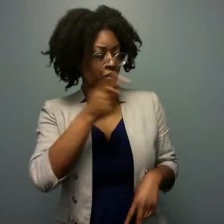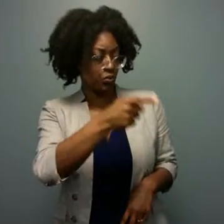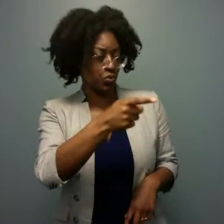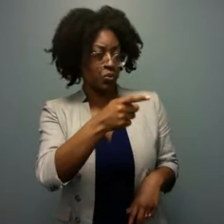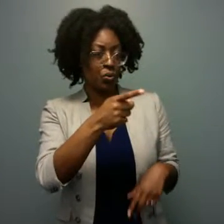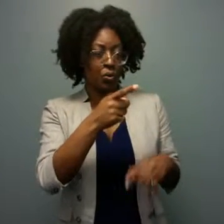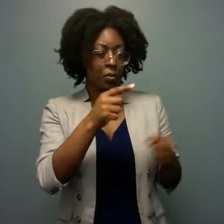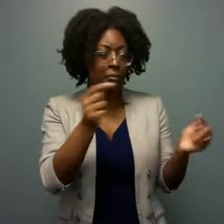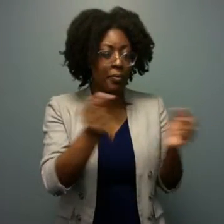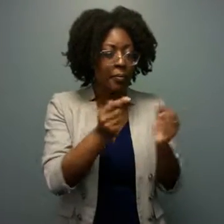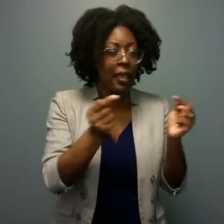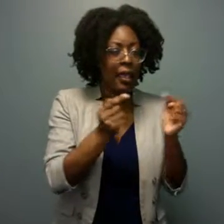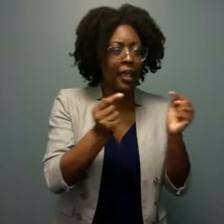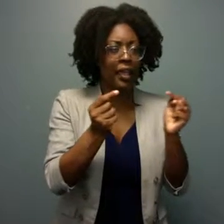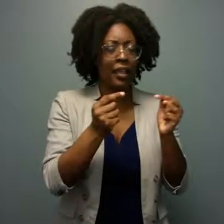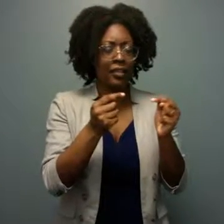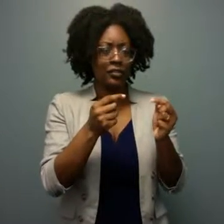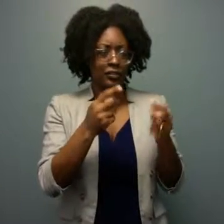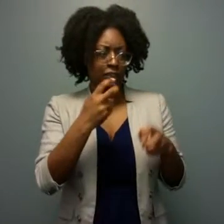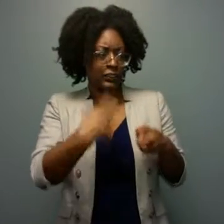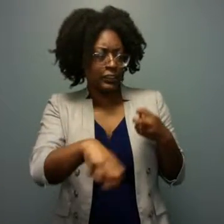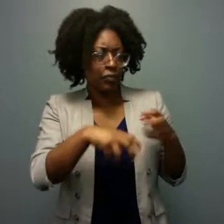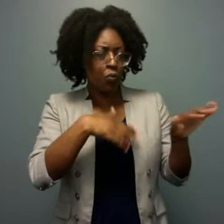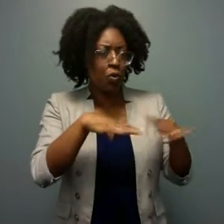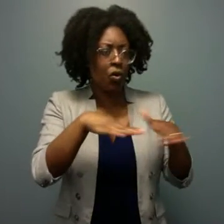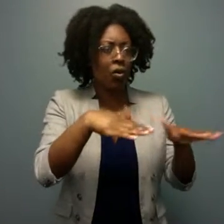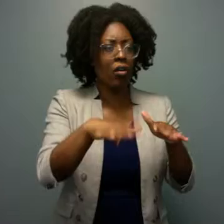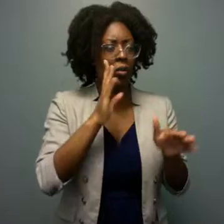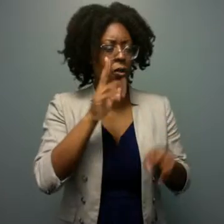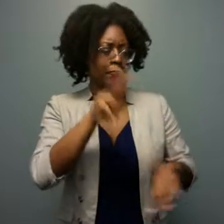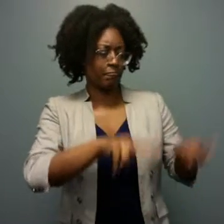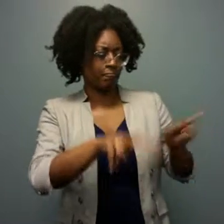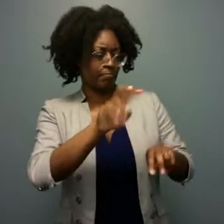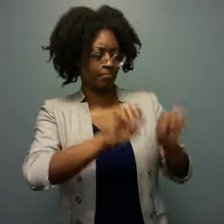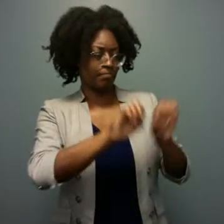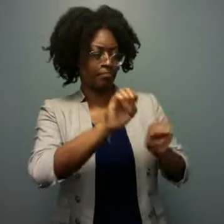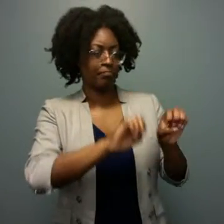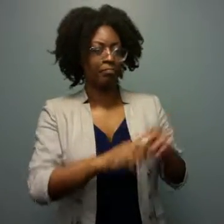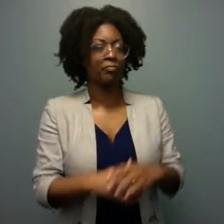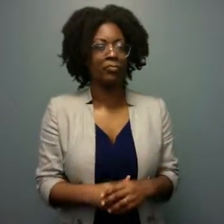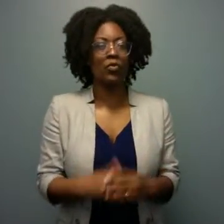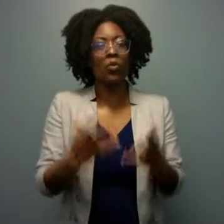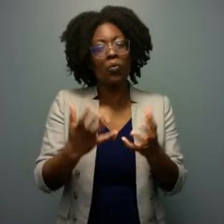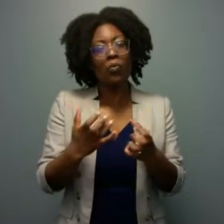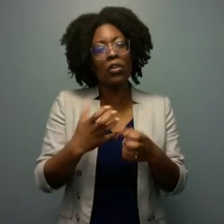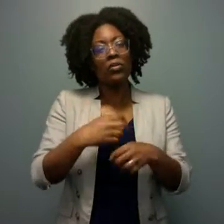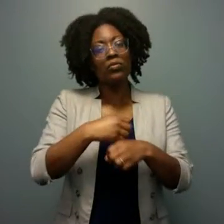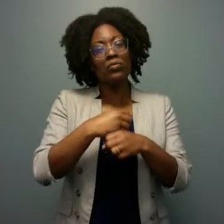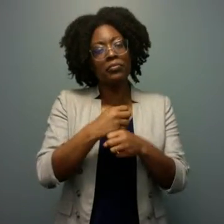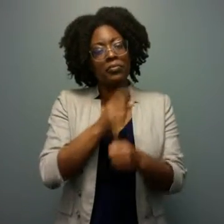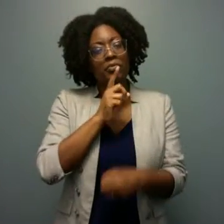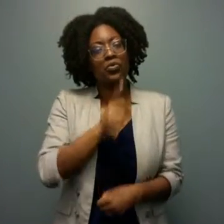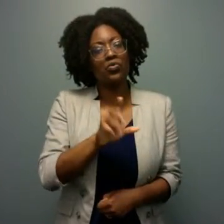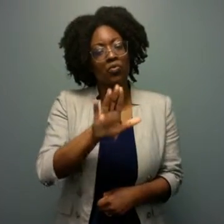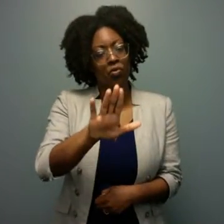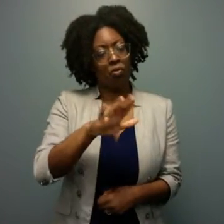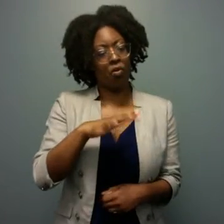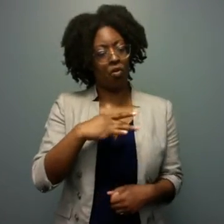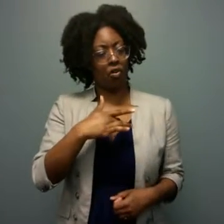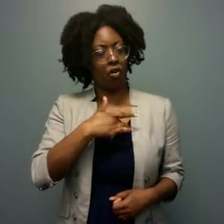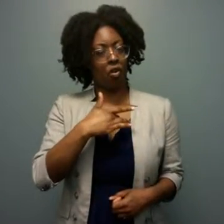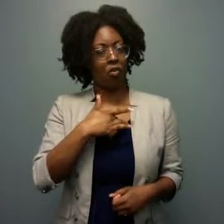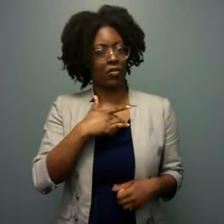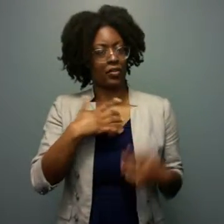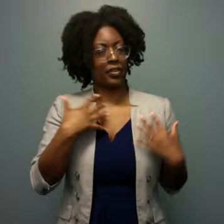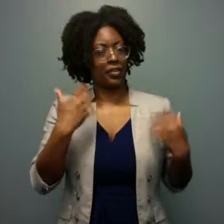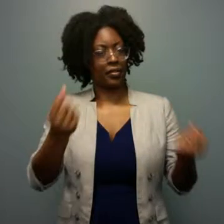physical activity for several days following the procedure to give your artery a chance to heal properly. I would also avoid any exercise